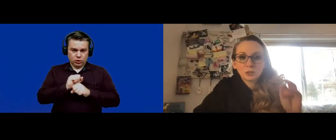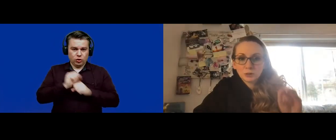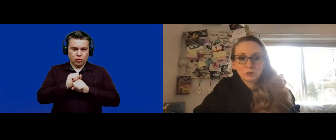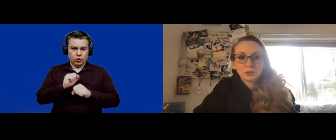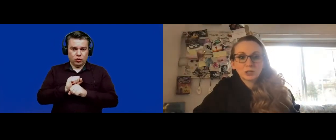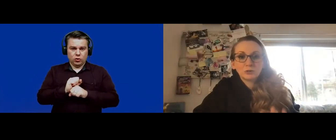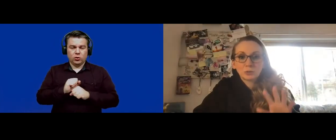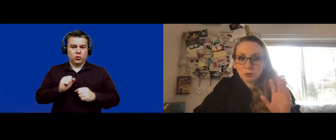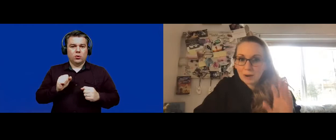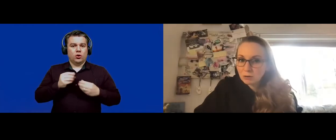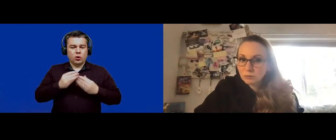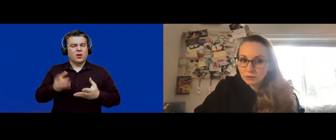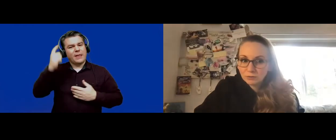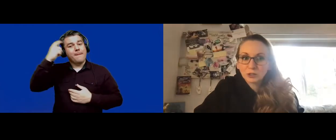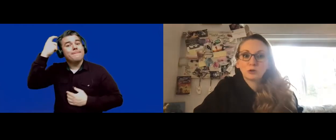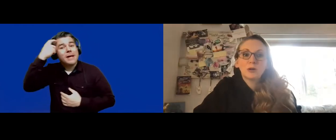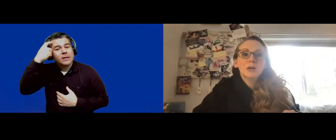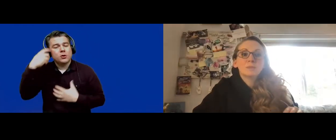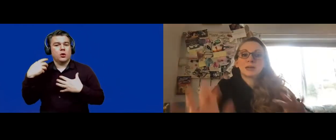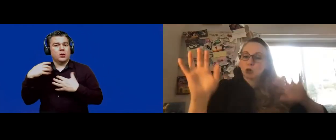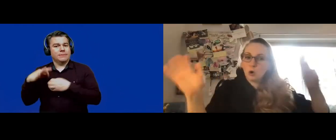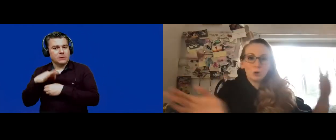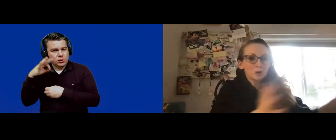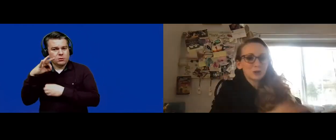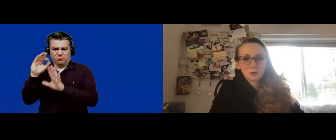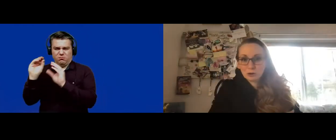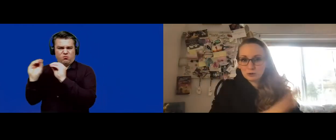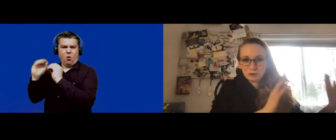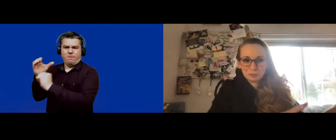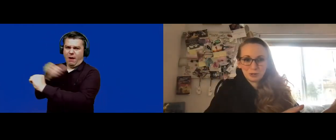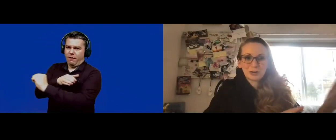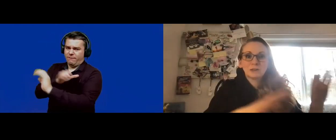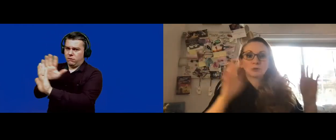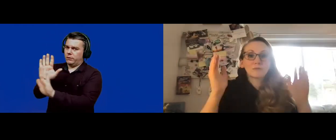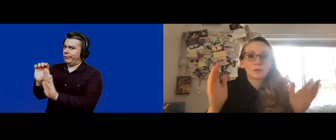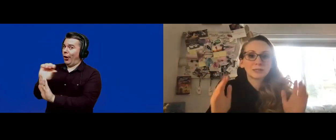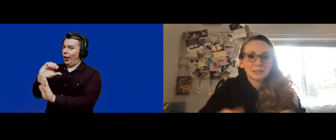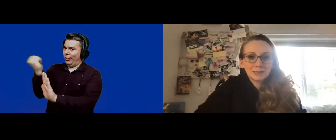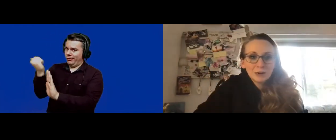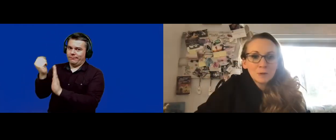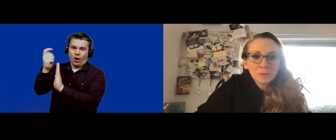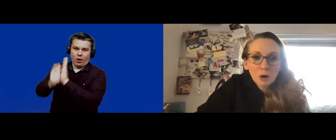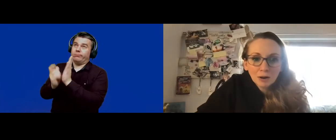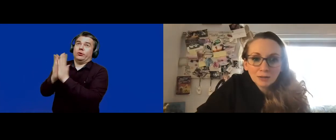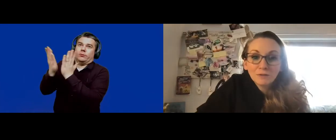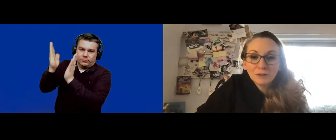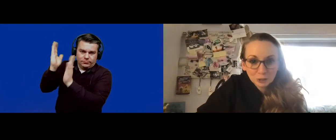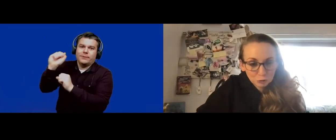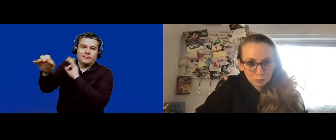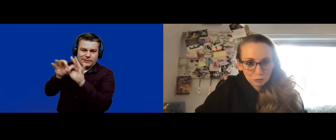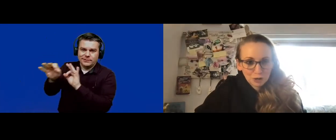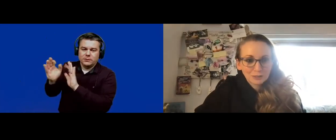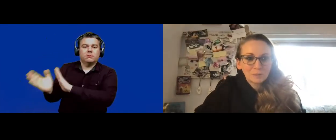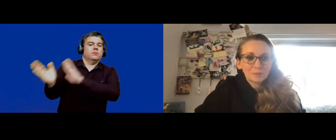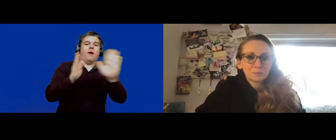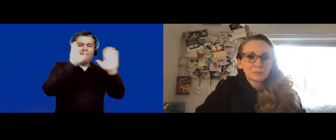mental and spiritual issues are more powerful than physical, but that's a whole other article or book. So we're focused in on the physical